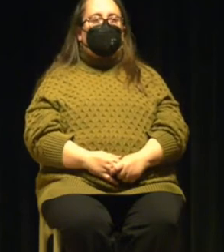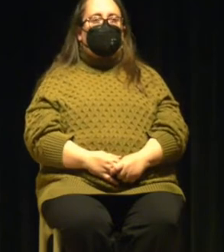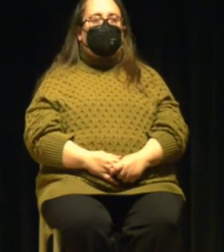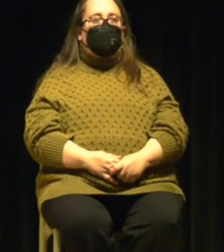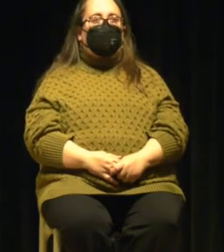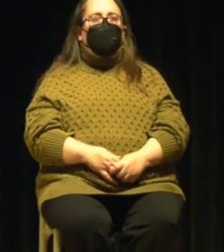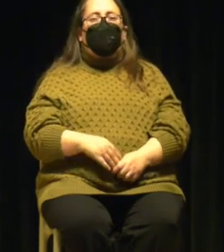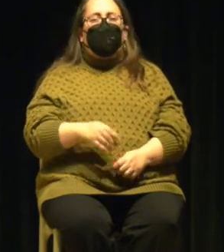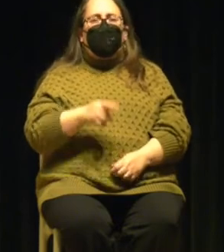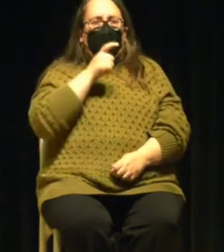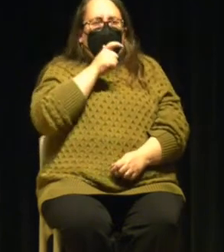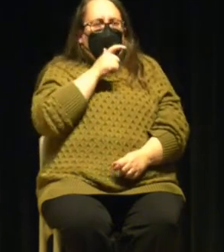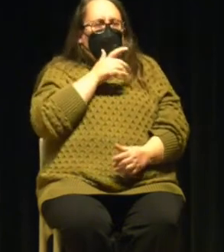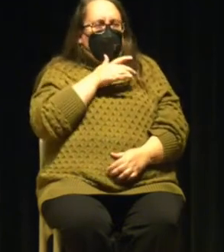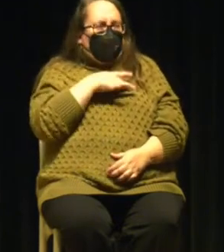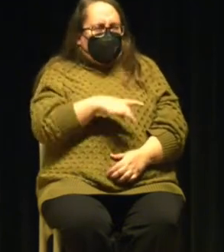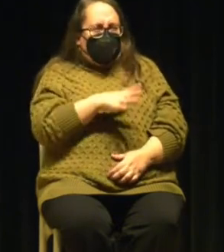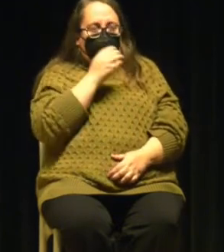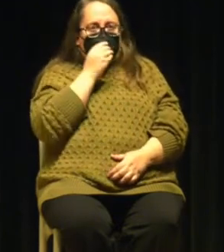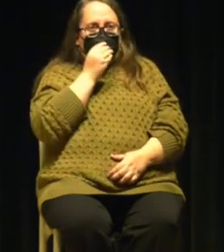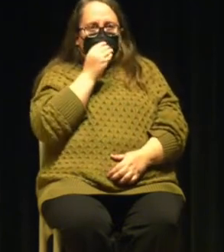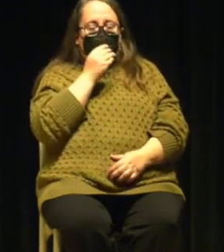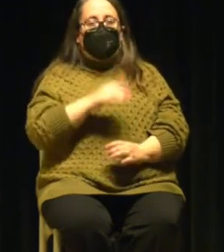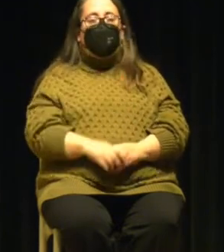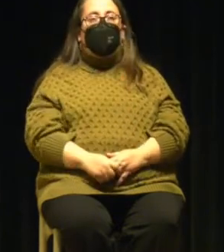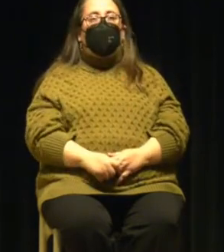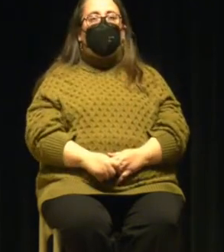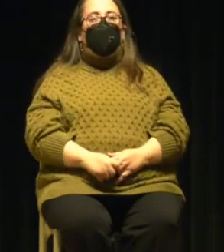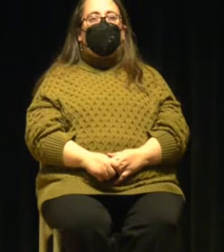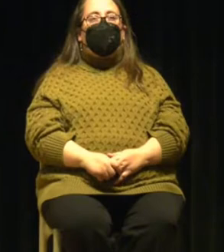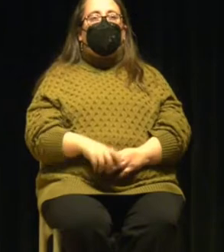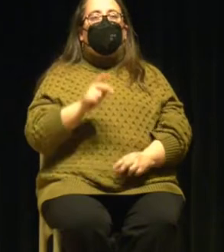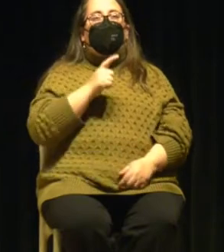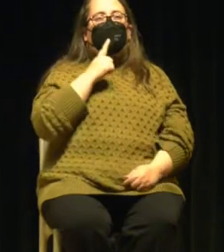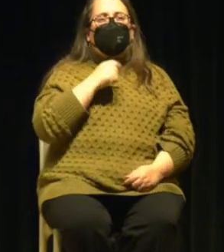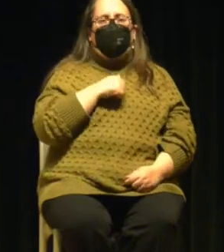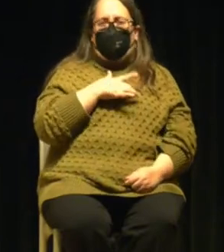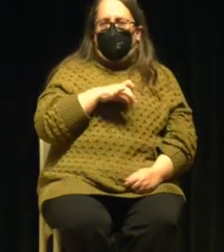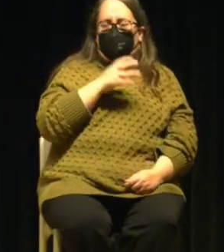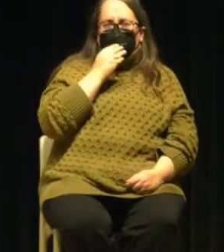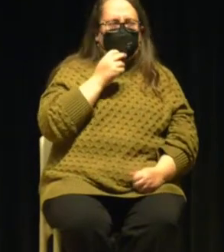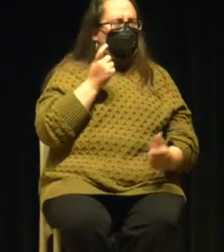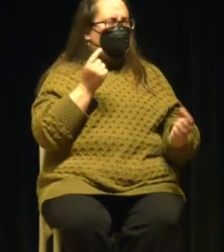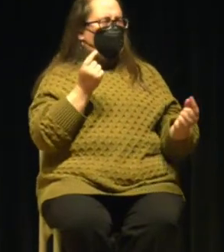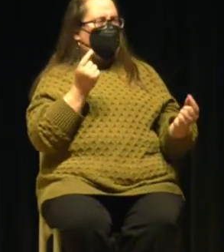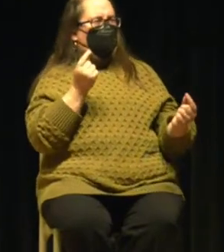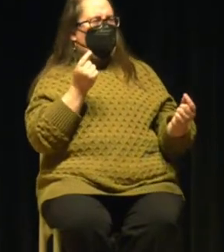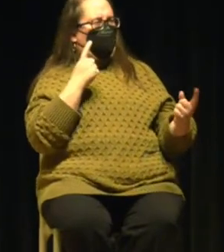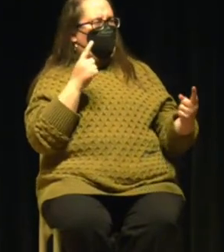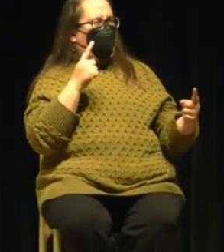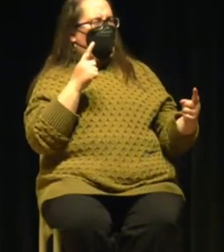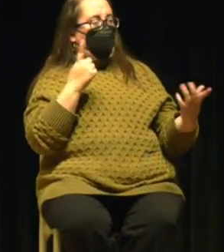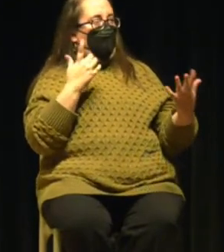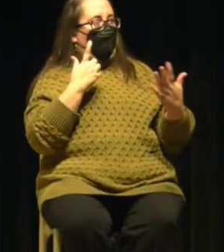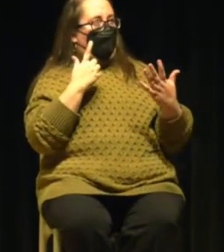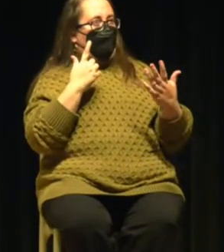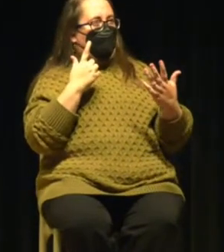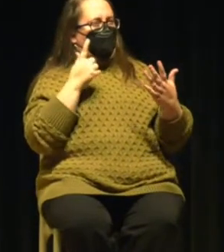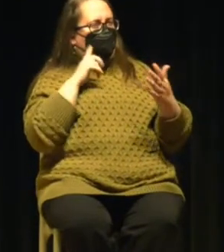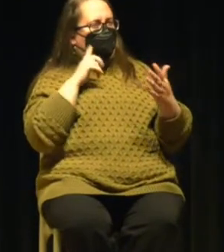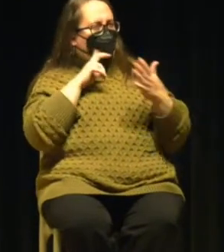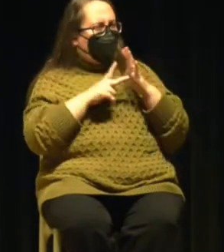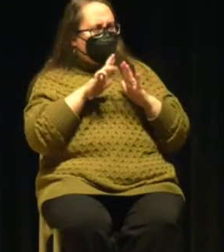who doesn't love food. I mean, what kind I've of met person people who are like, I'm not that into eating. I'm like, what do you do? What do you do? What do you do? What do you live